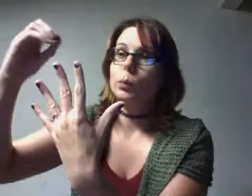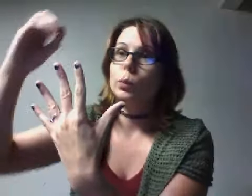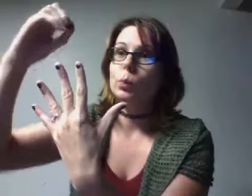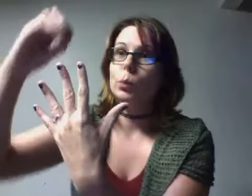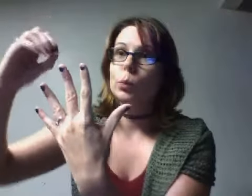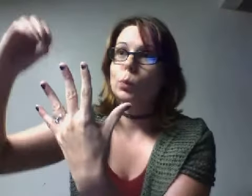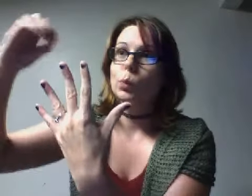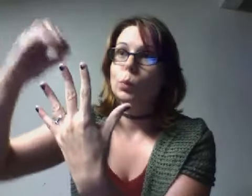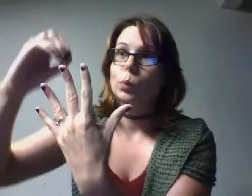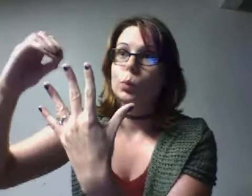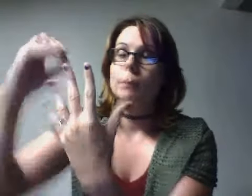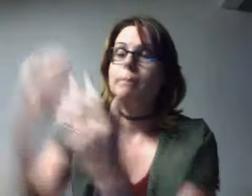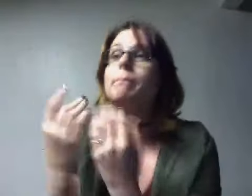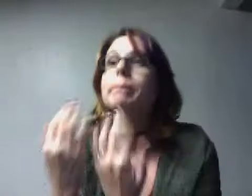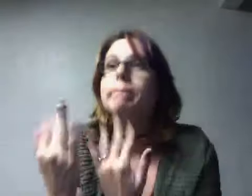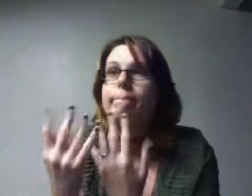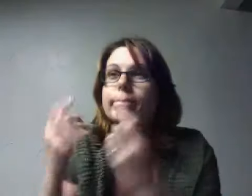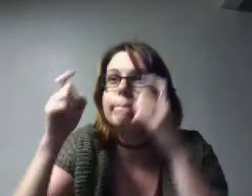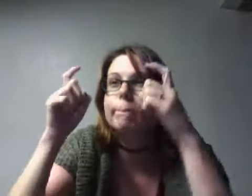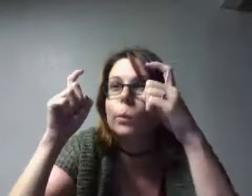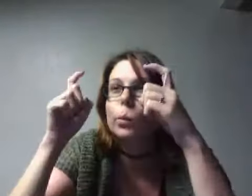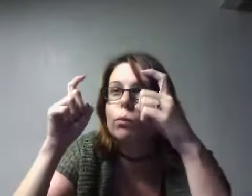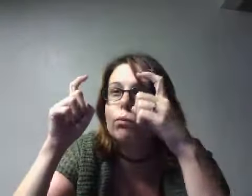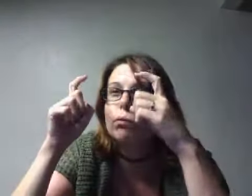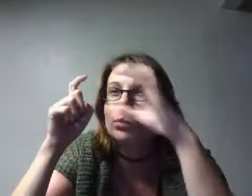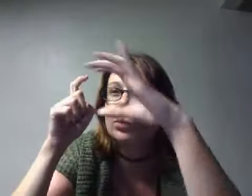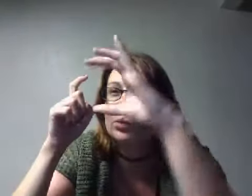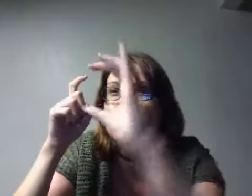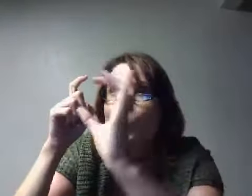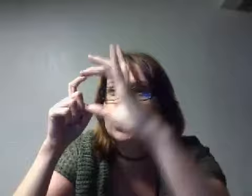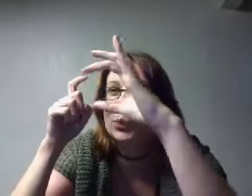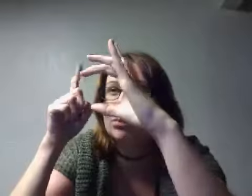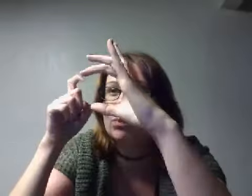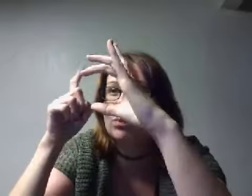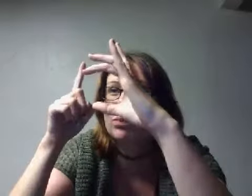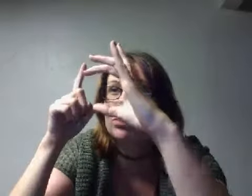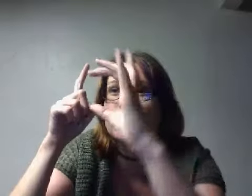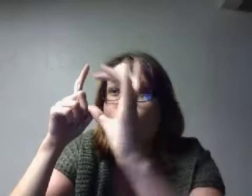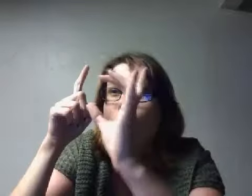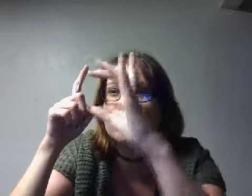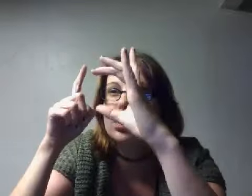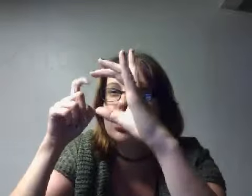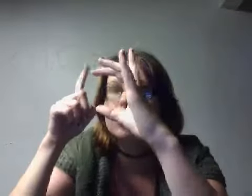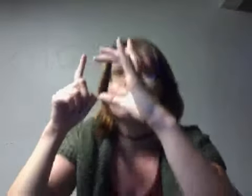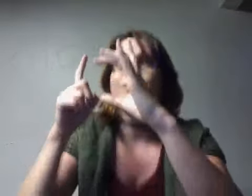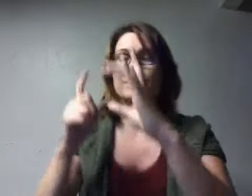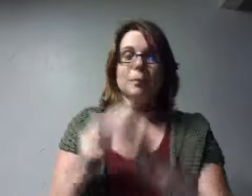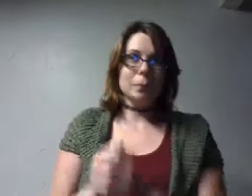the sunflower, he would take a photograph. And he also loved photographing lightning,